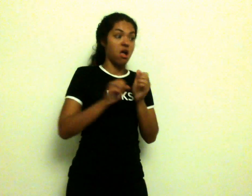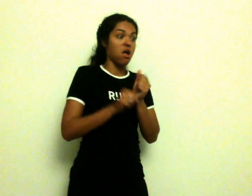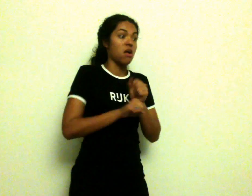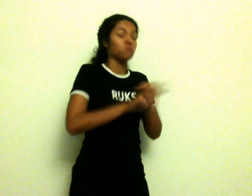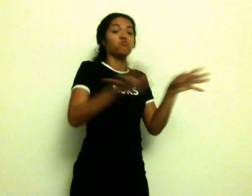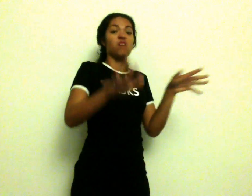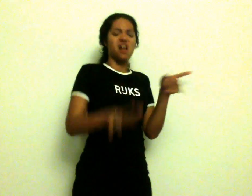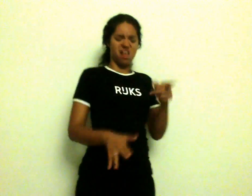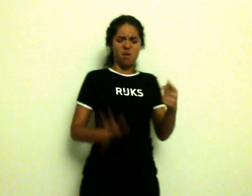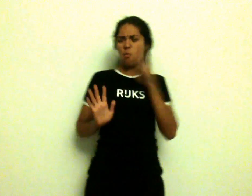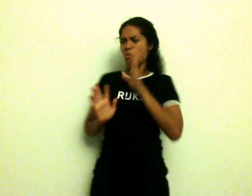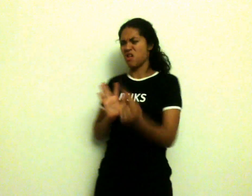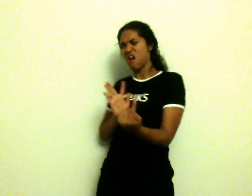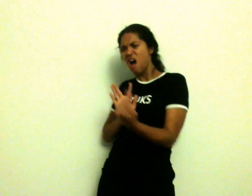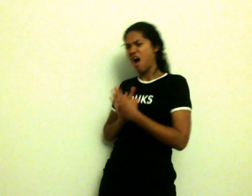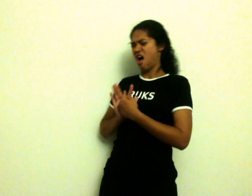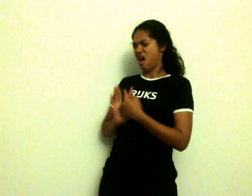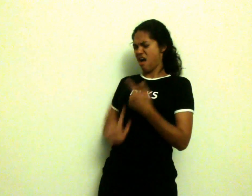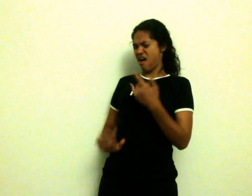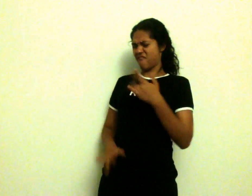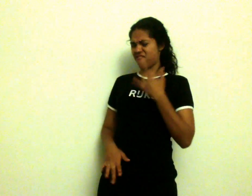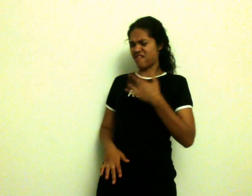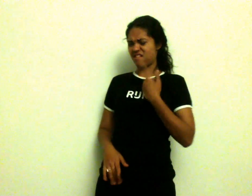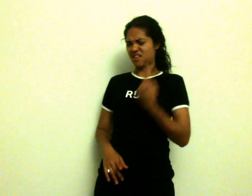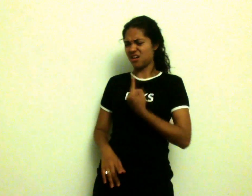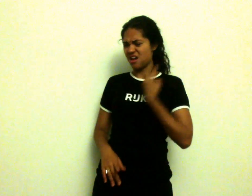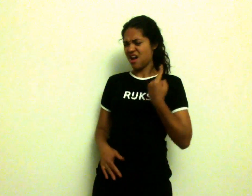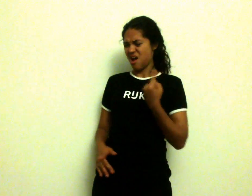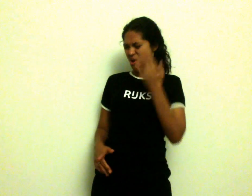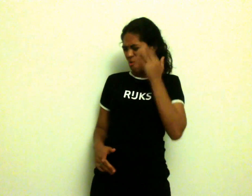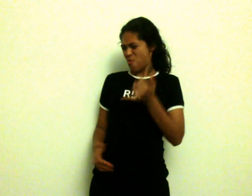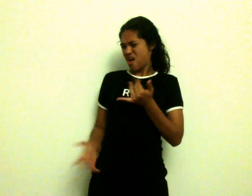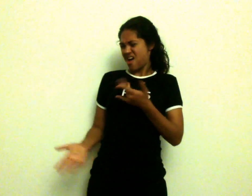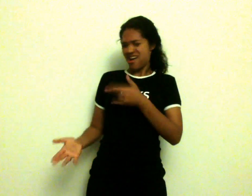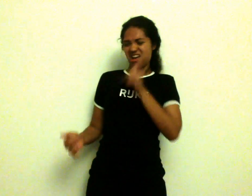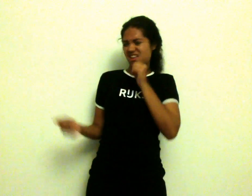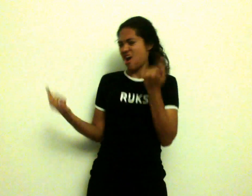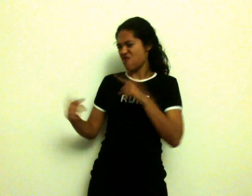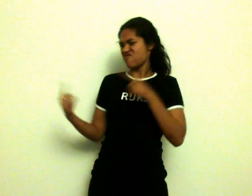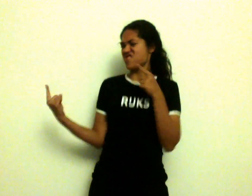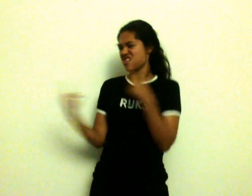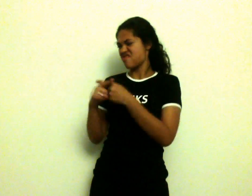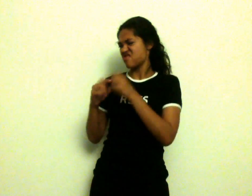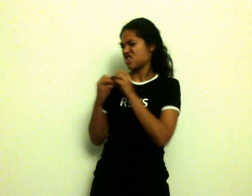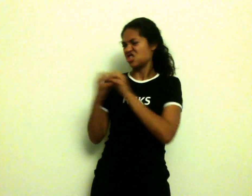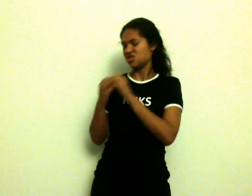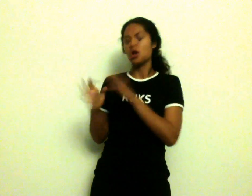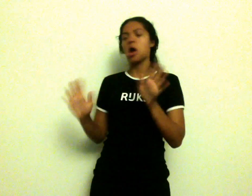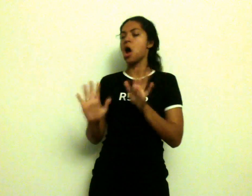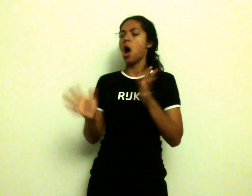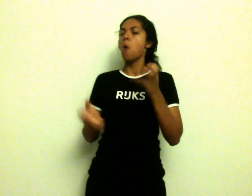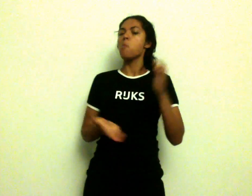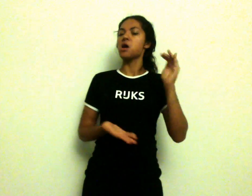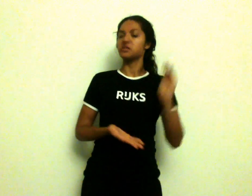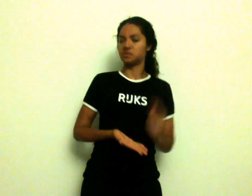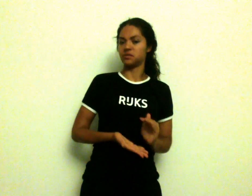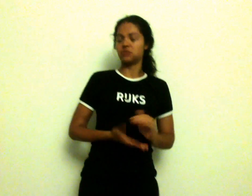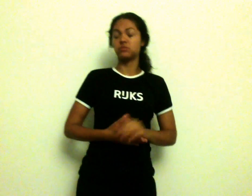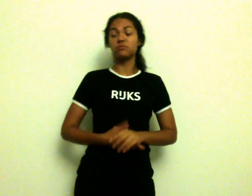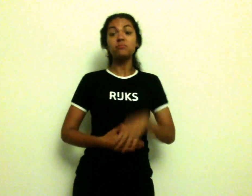public life is to violate the affirmations that we want to hold on to. And I say to you, we are living